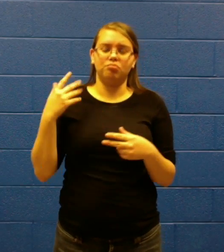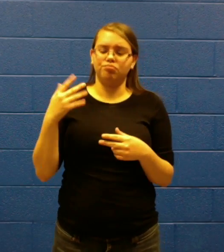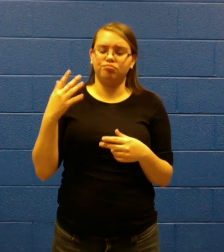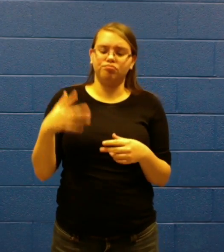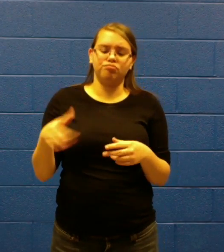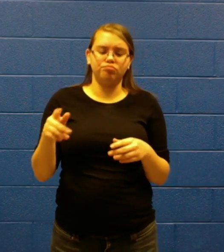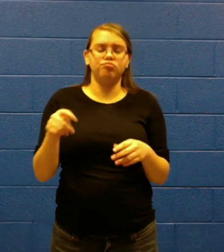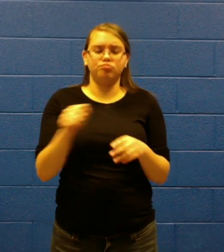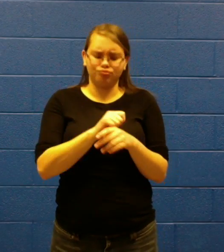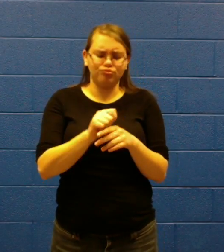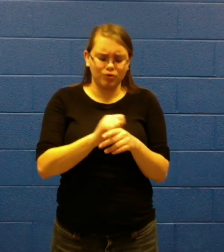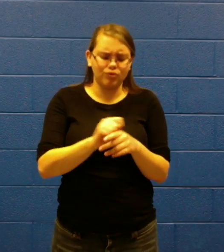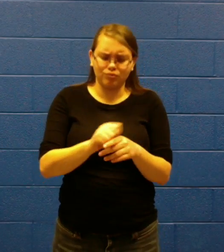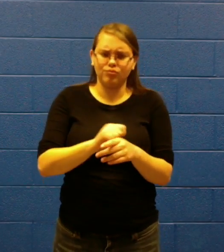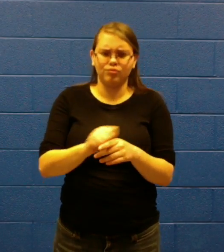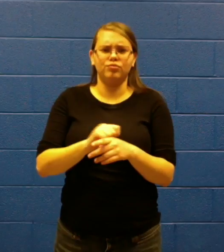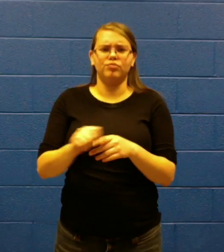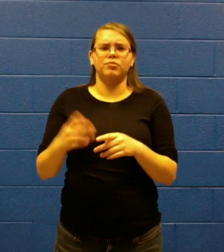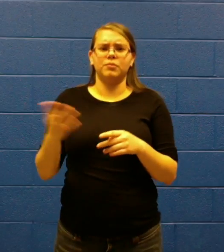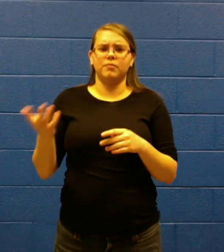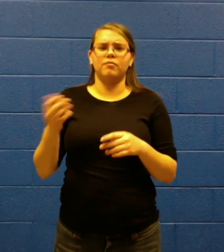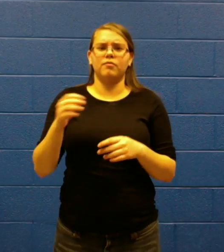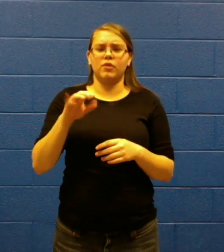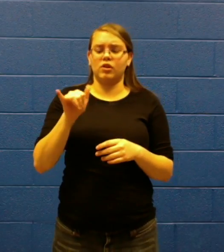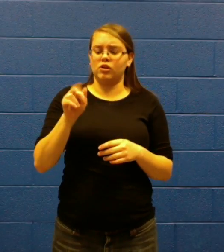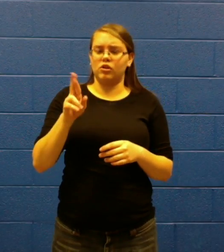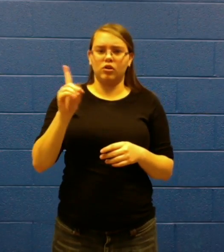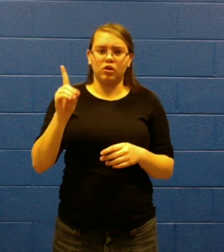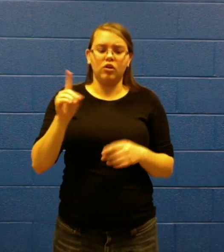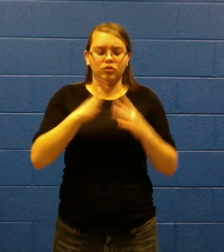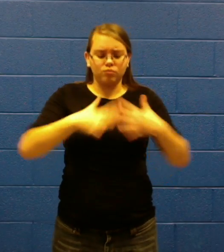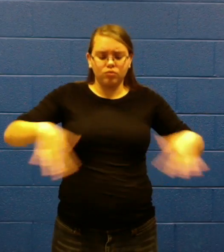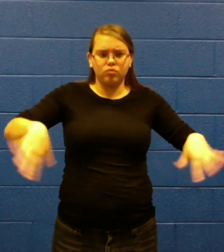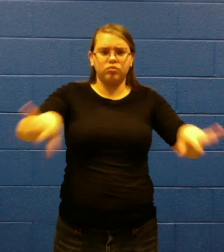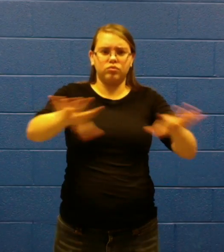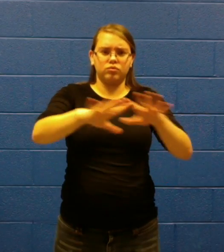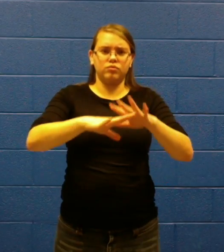he would stay in the yard and didn't need a leash. But we would walk Dresden on the leash out into our ditch.